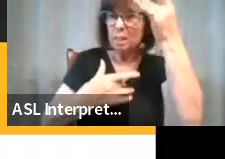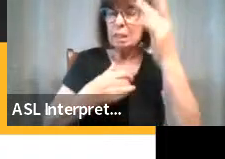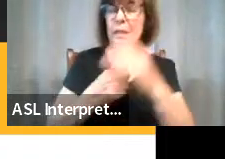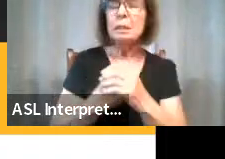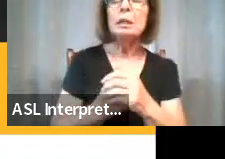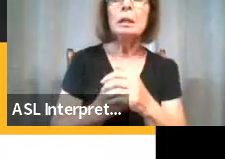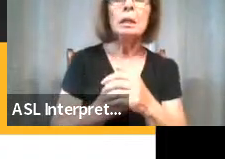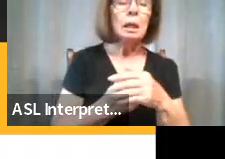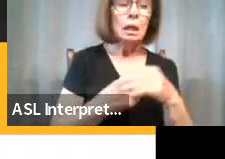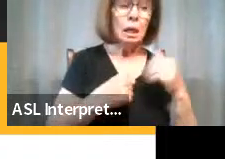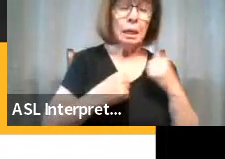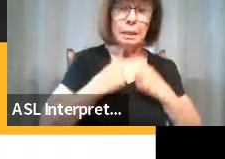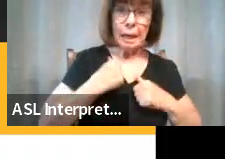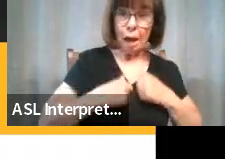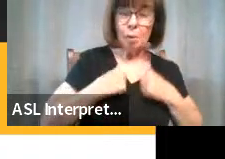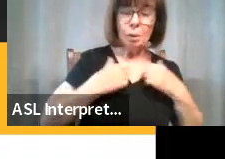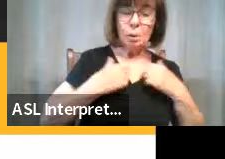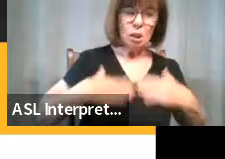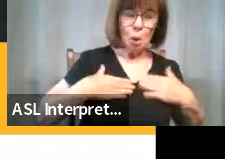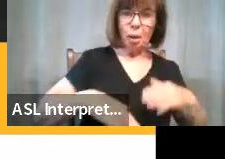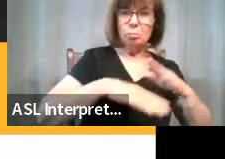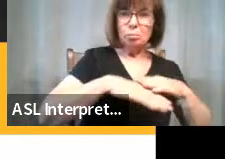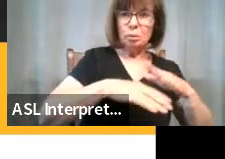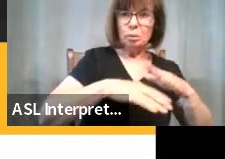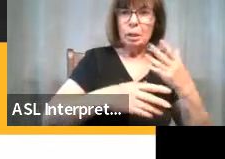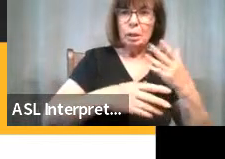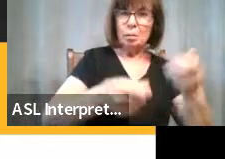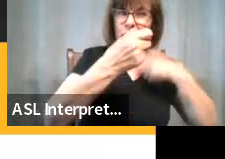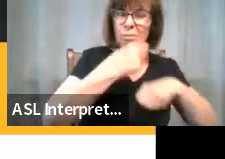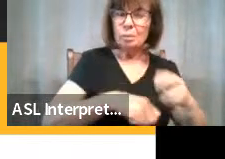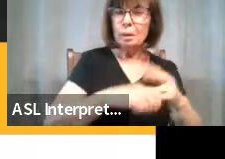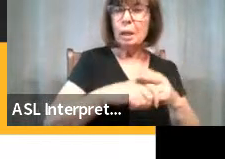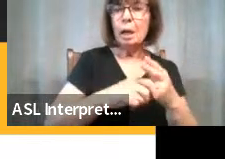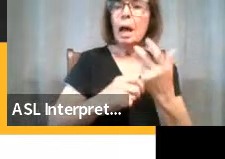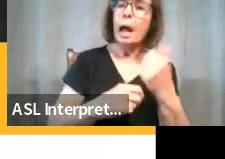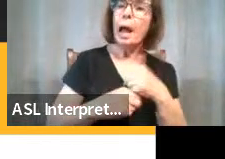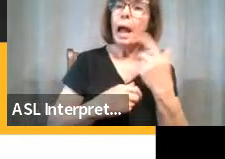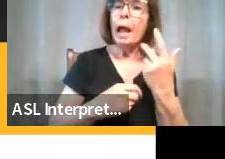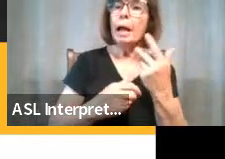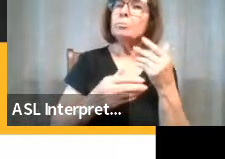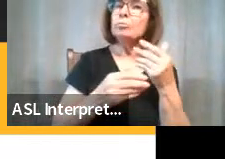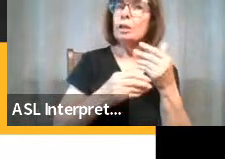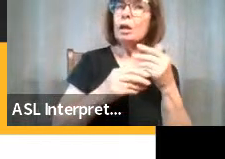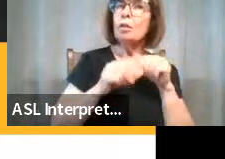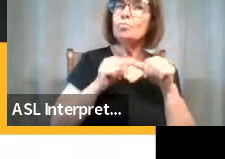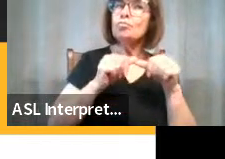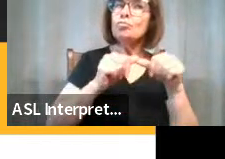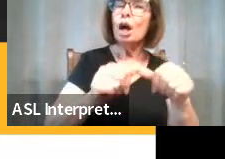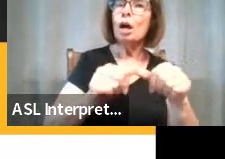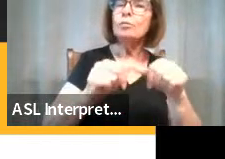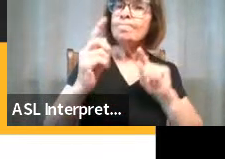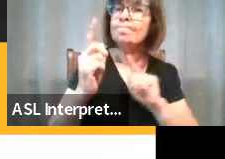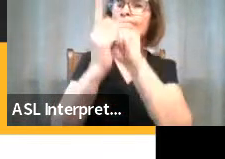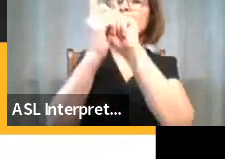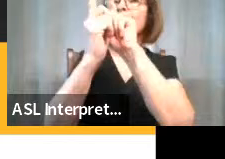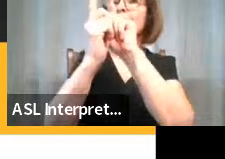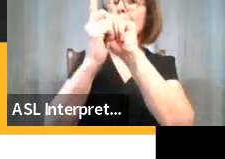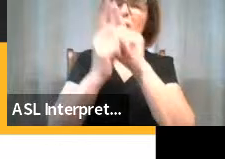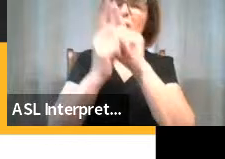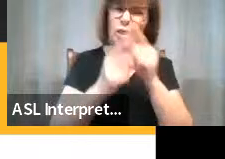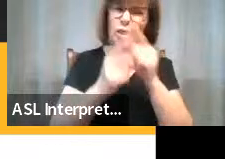infected person, and prolonged face-to-face or close interactions that can occur usually in a household or